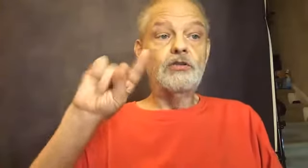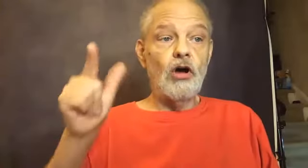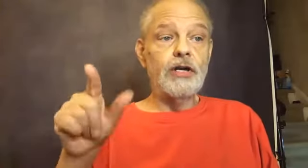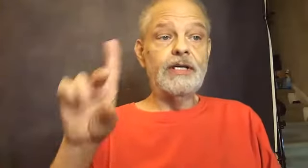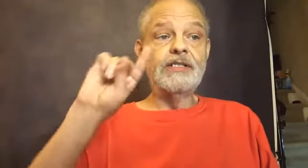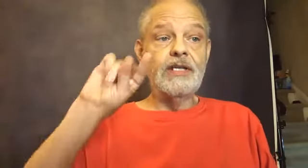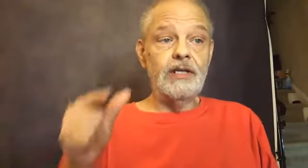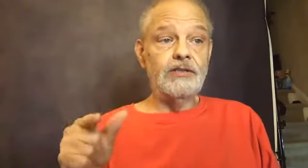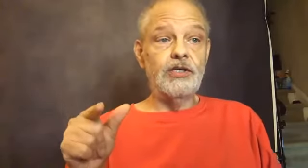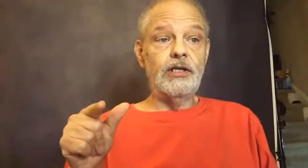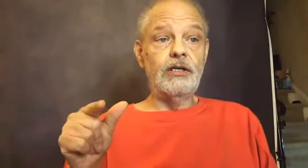Dog is DG,